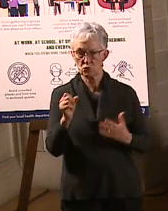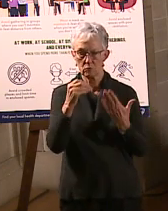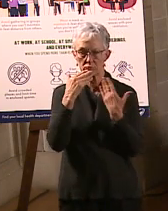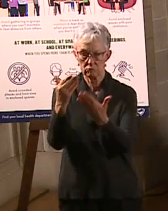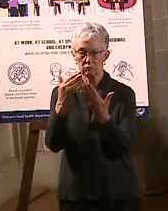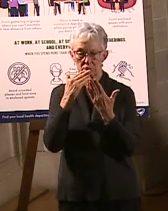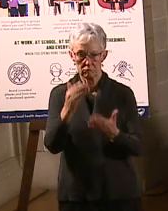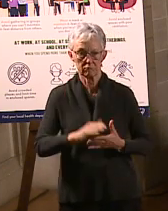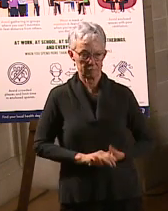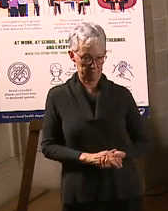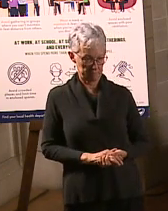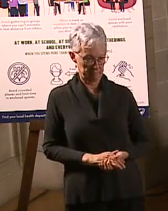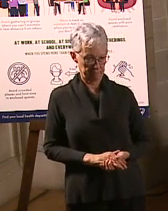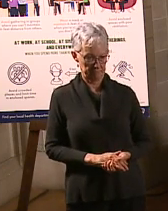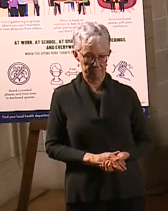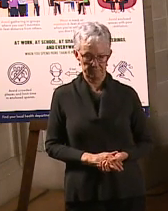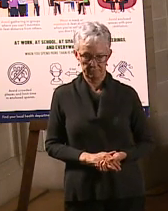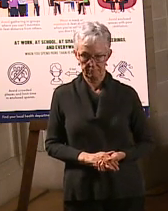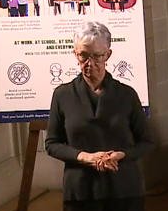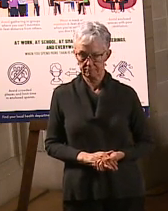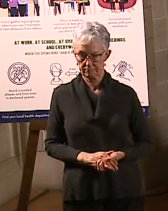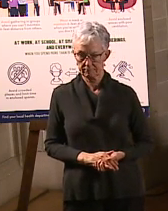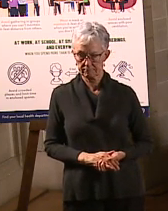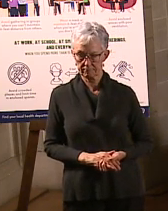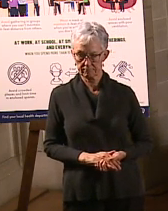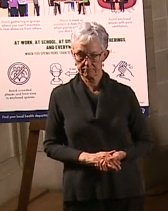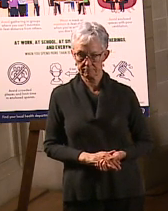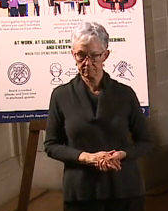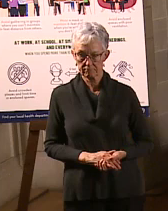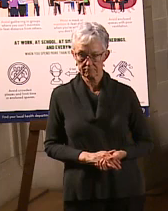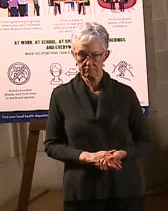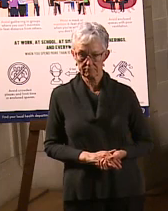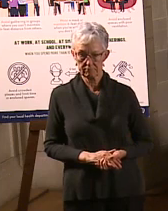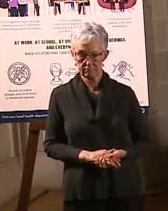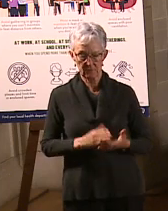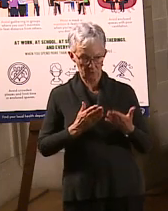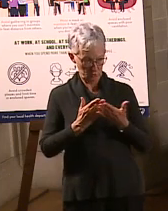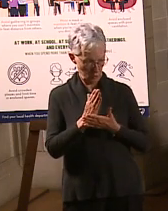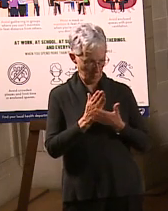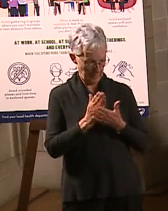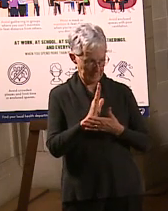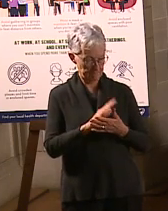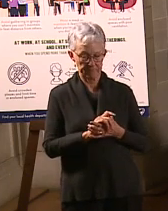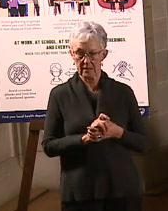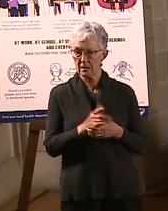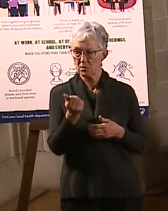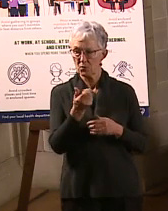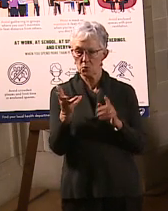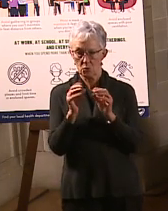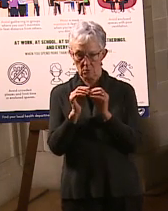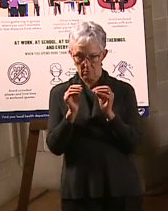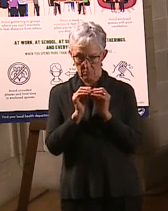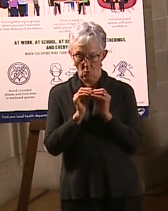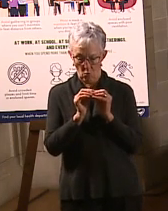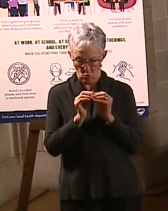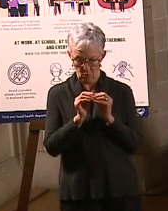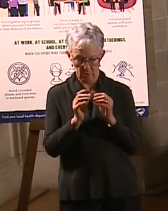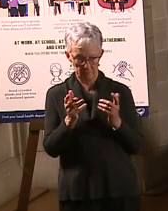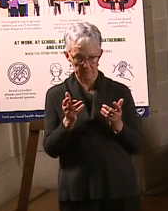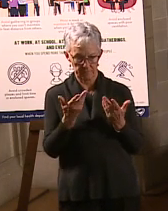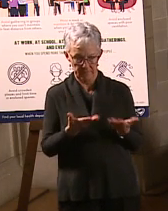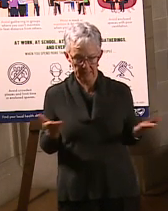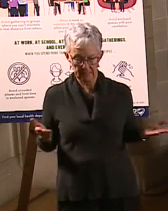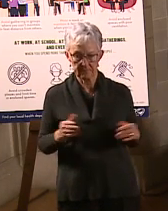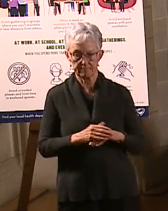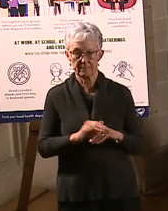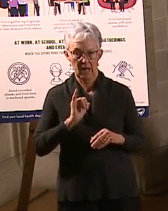All right, so we did that. A couple other things here before we get to questions and answers. Just a reminder, I've got my